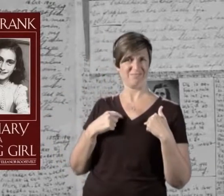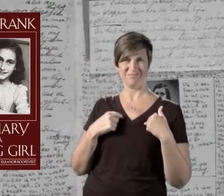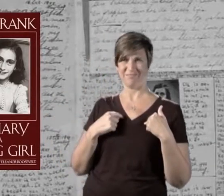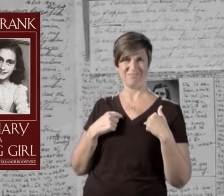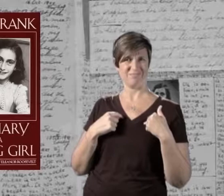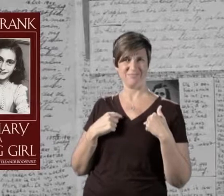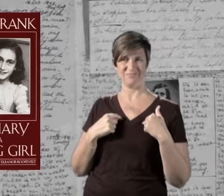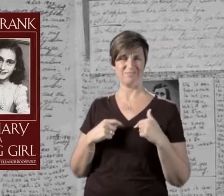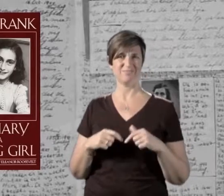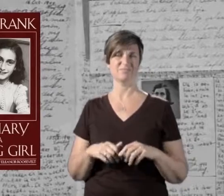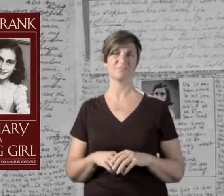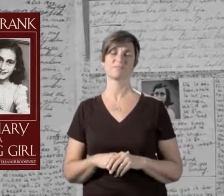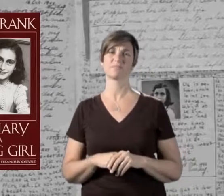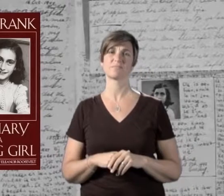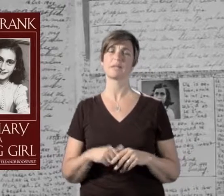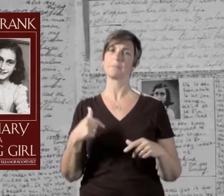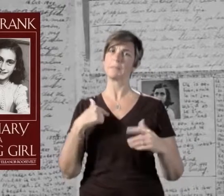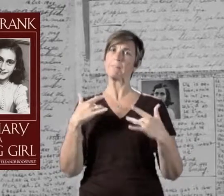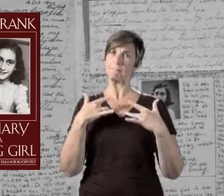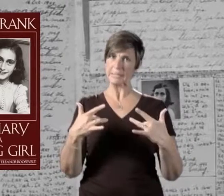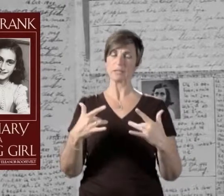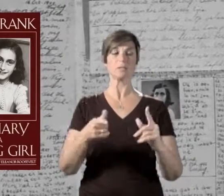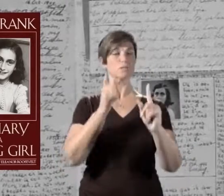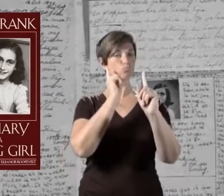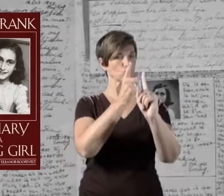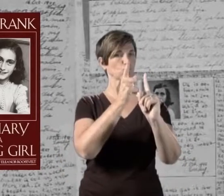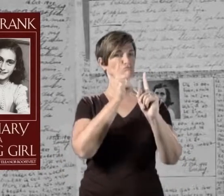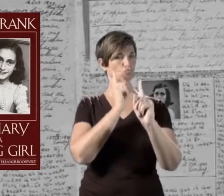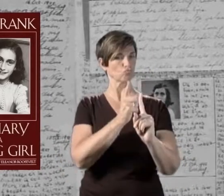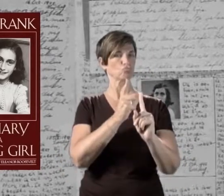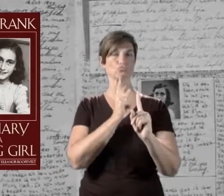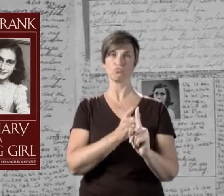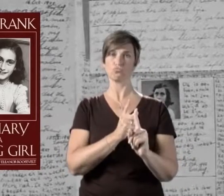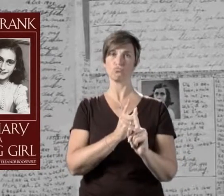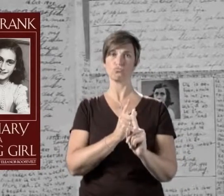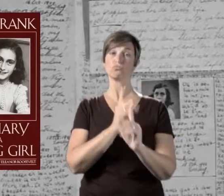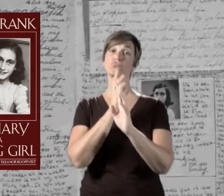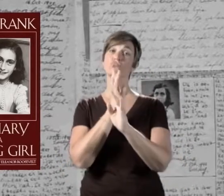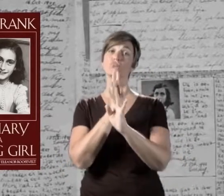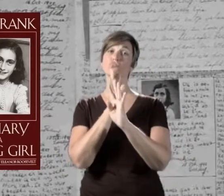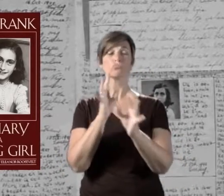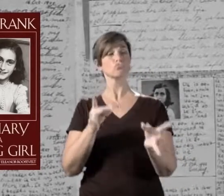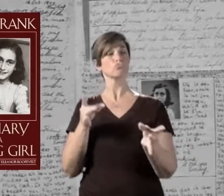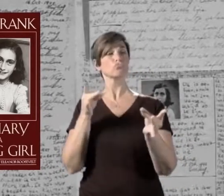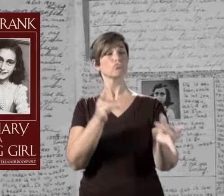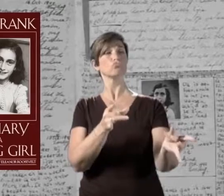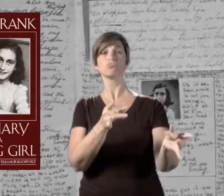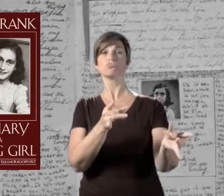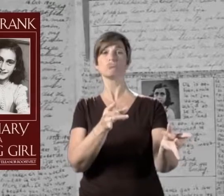I am more precise and adroit. And because of this, you may laugh.